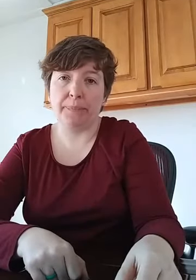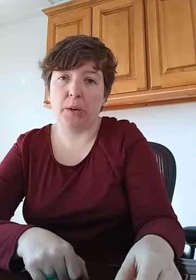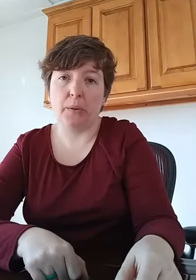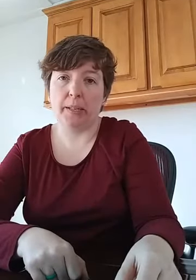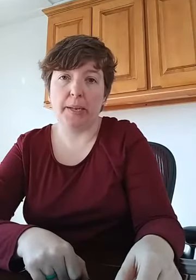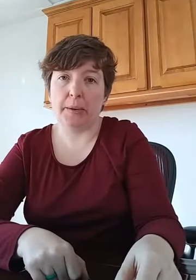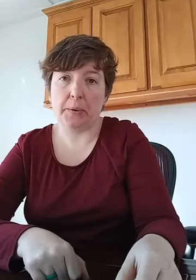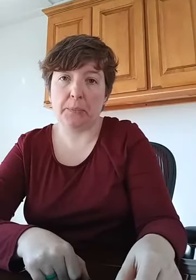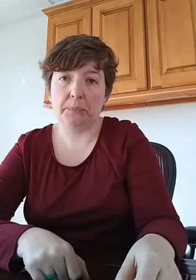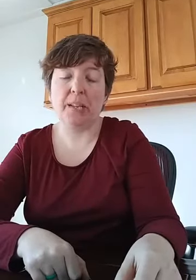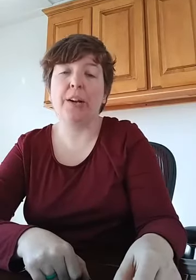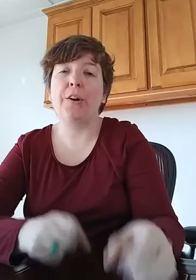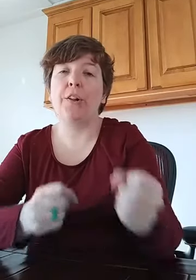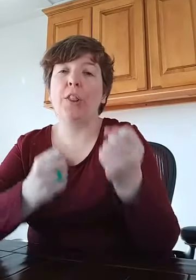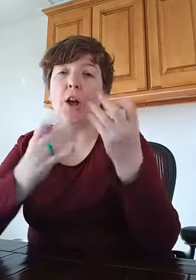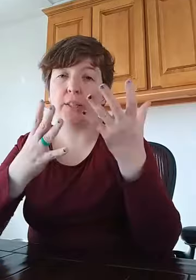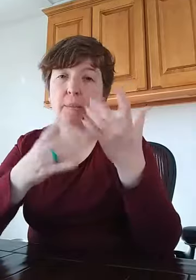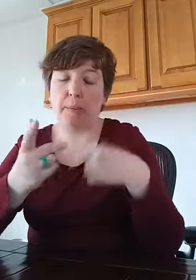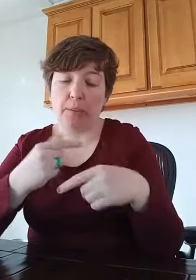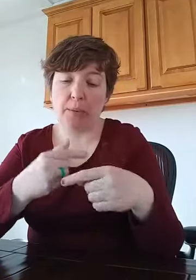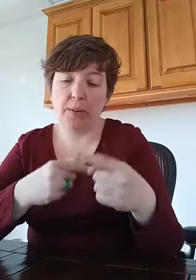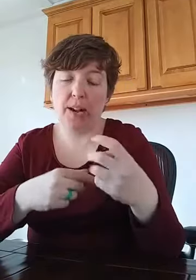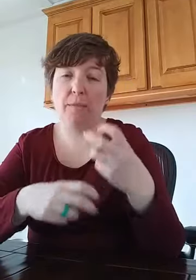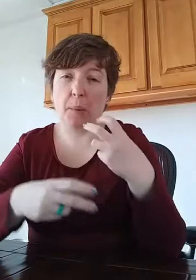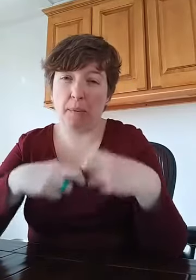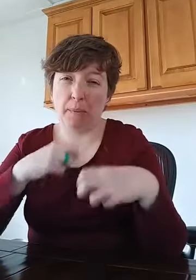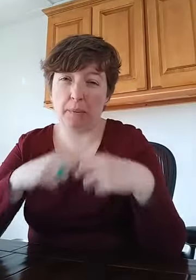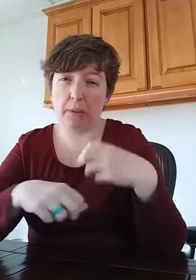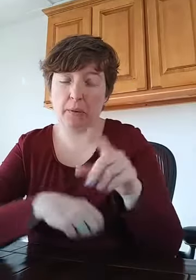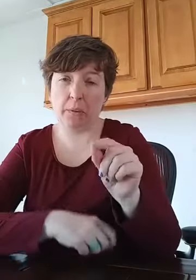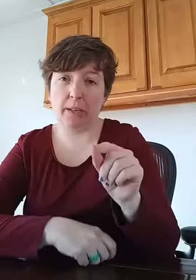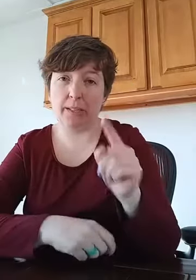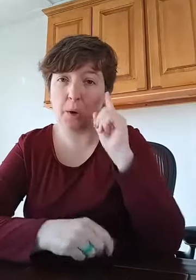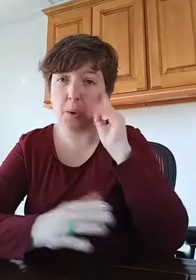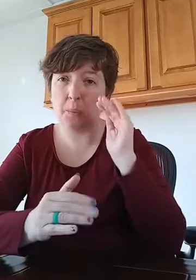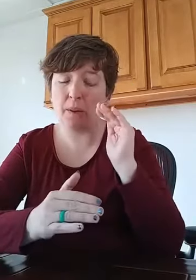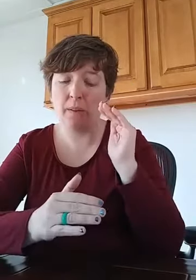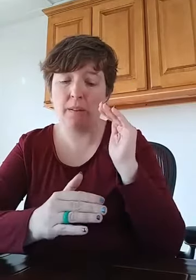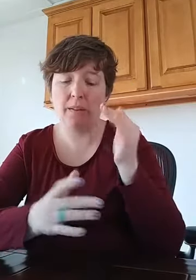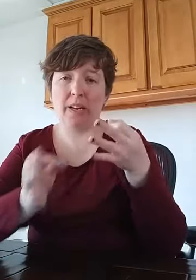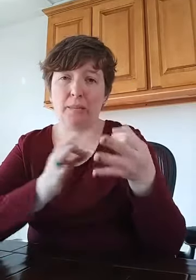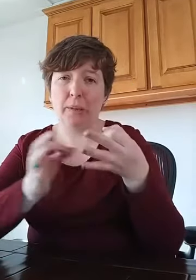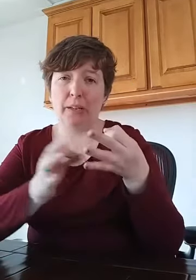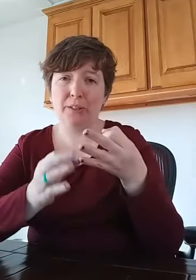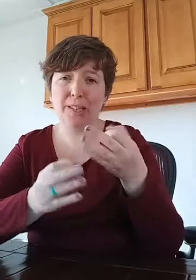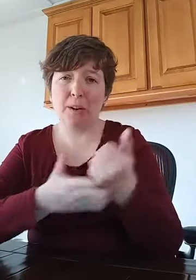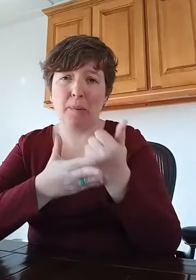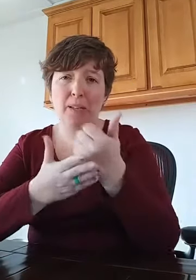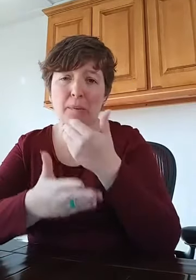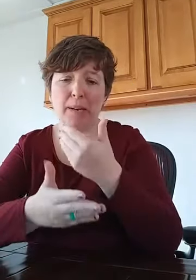right. I don't know. Lots of people have problems with those 20s. I hope the explanations help a little bit